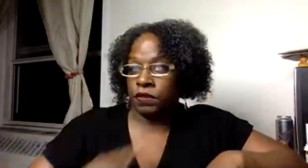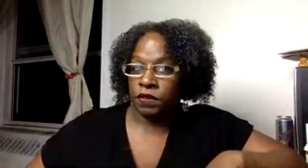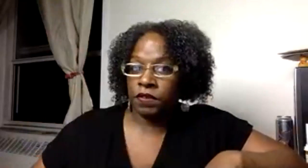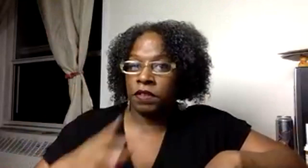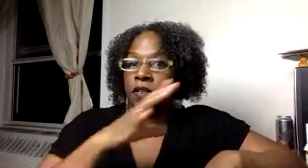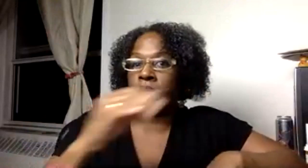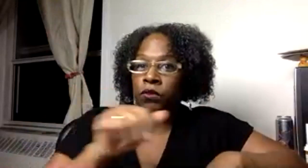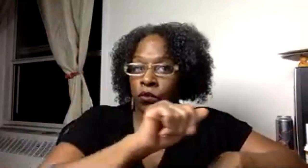interpreter.